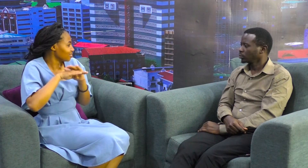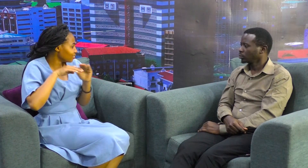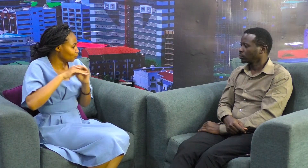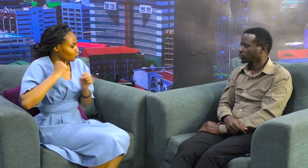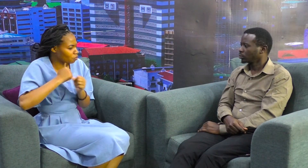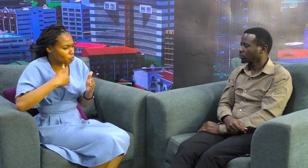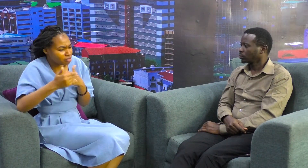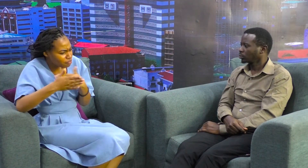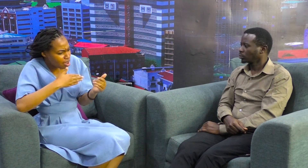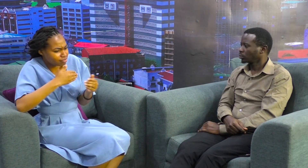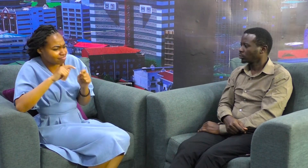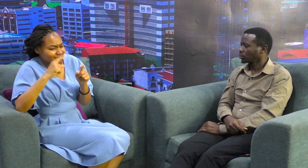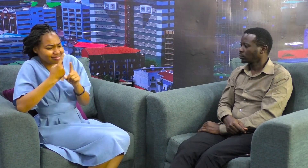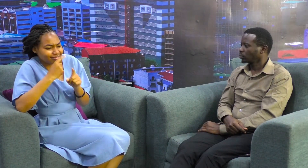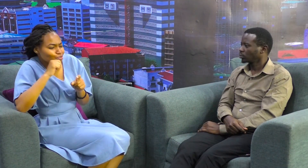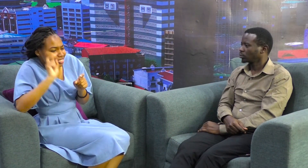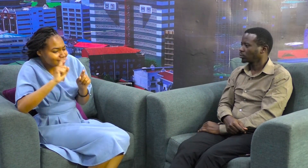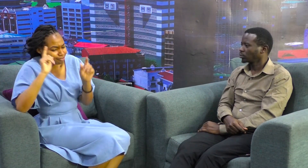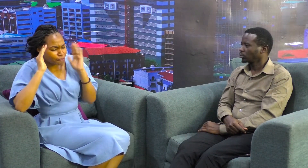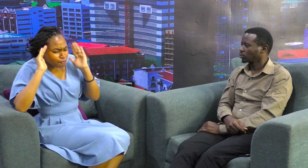So have you advocated for equality